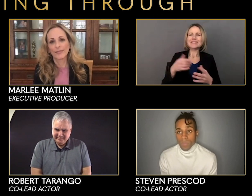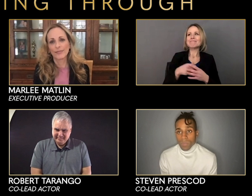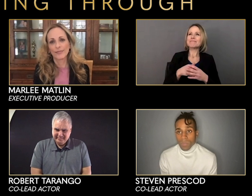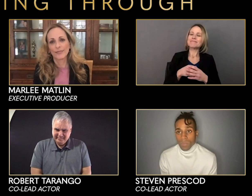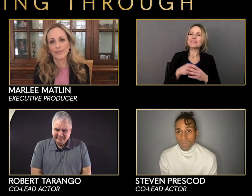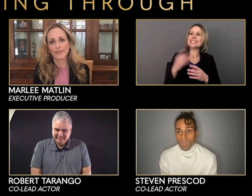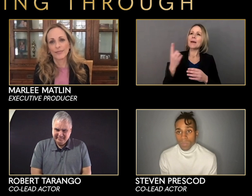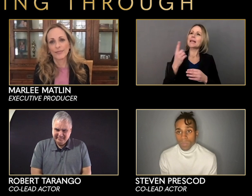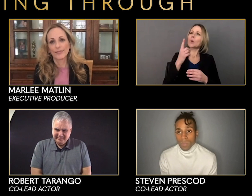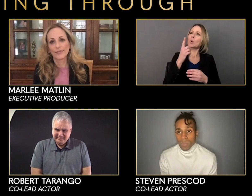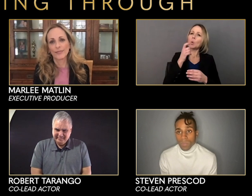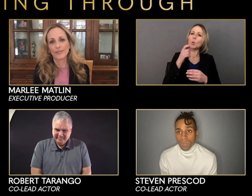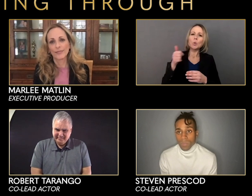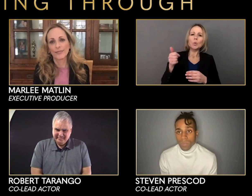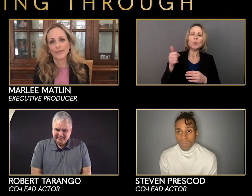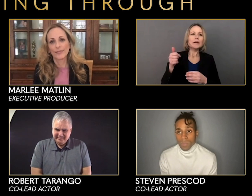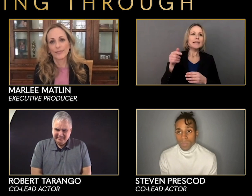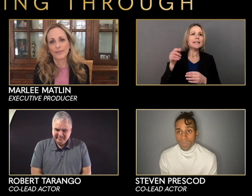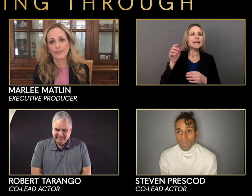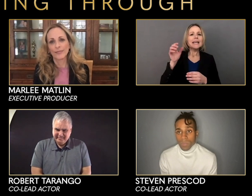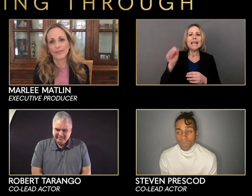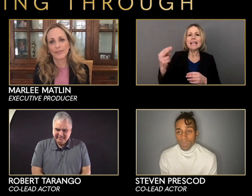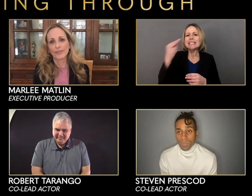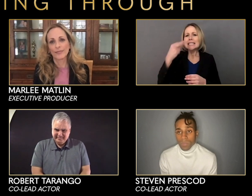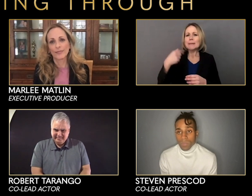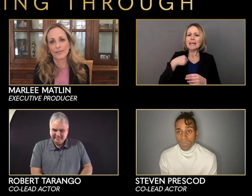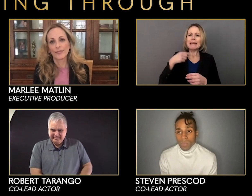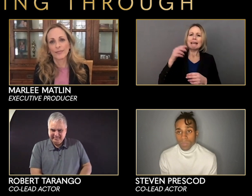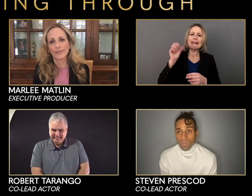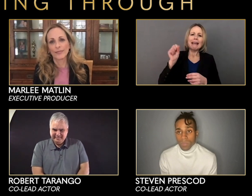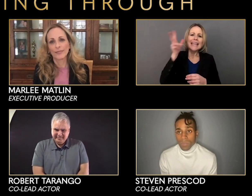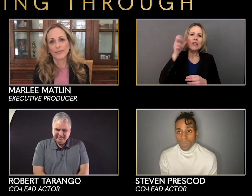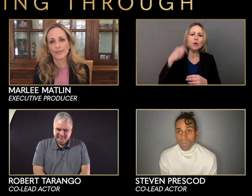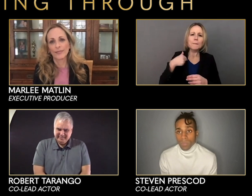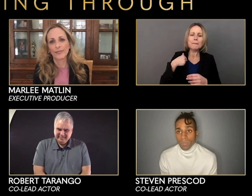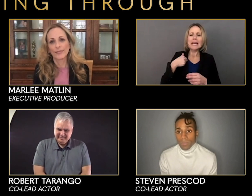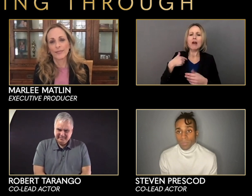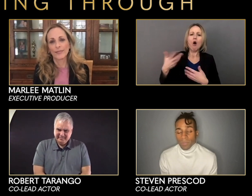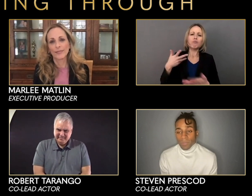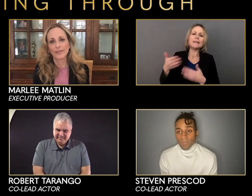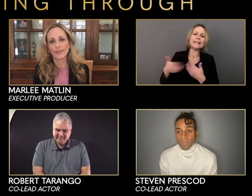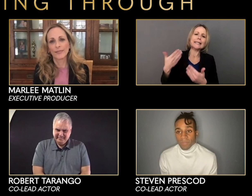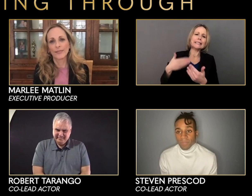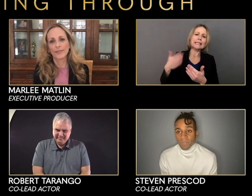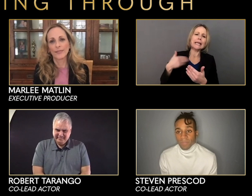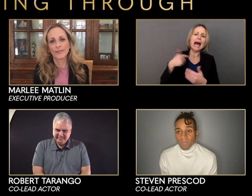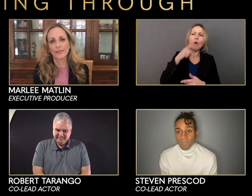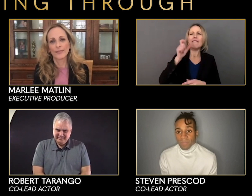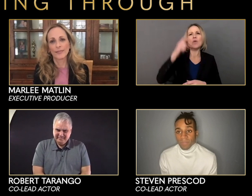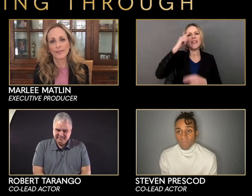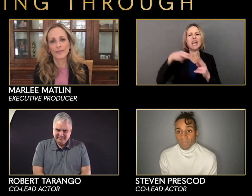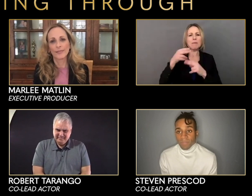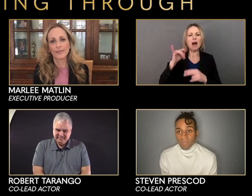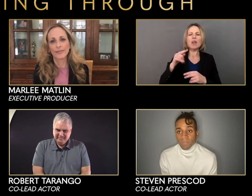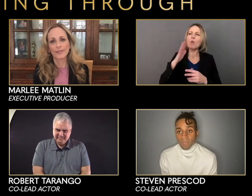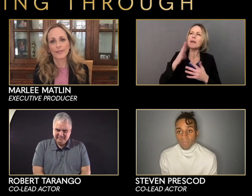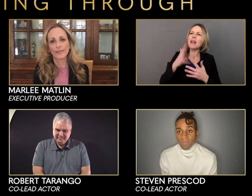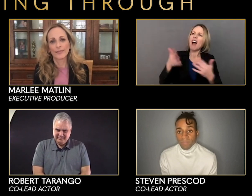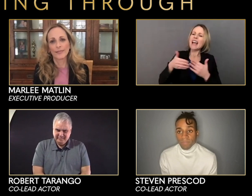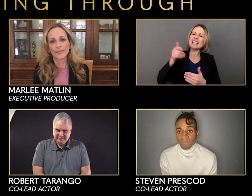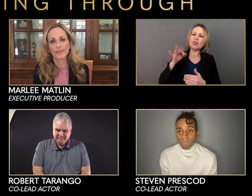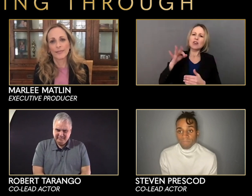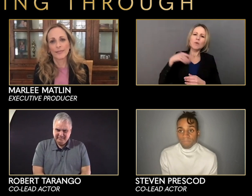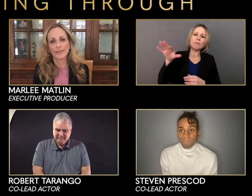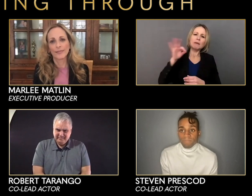day they can see me and hear me and know what we're doing, and so I don't have to think about it. How do we